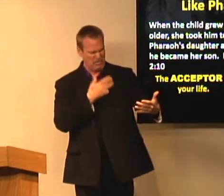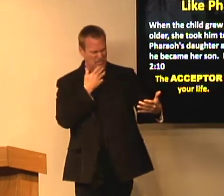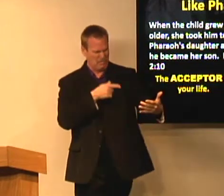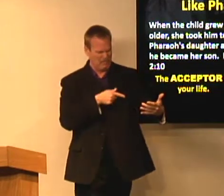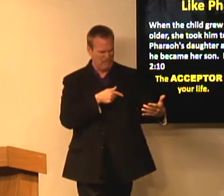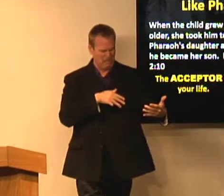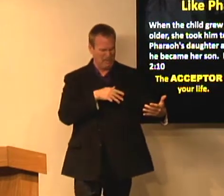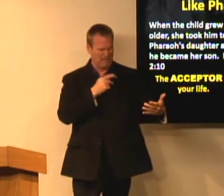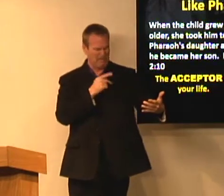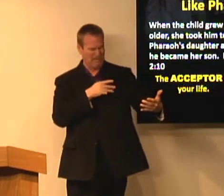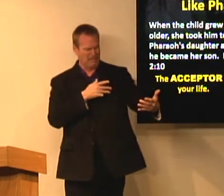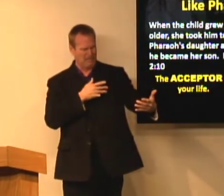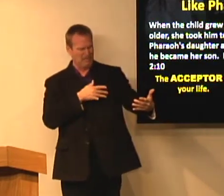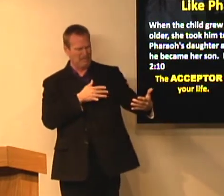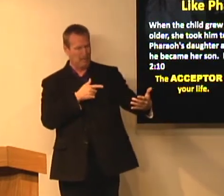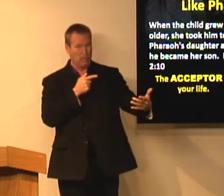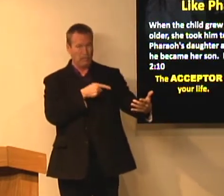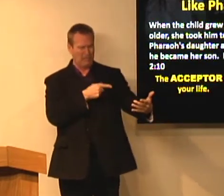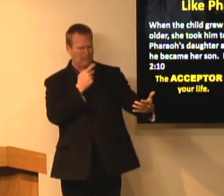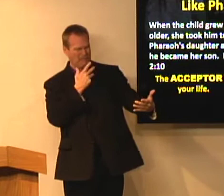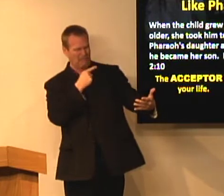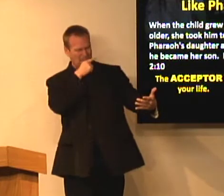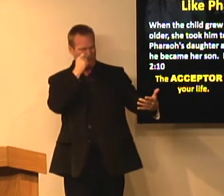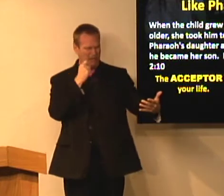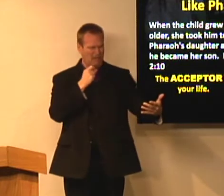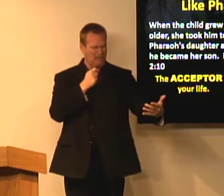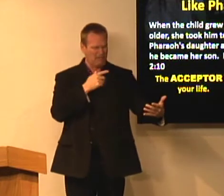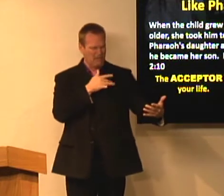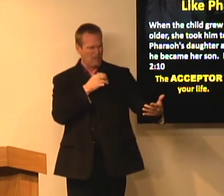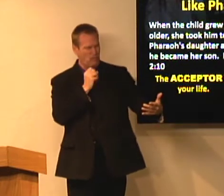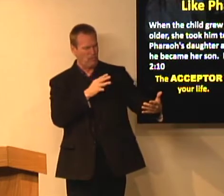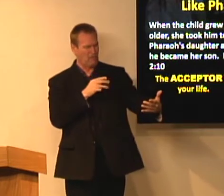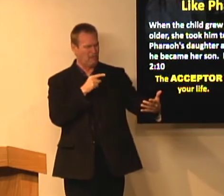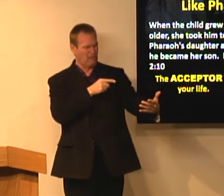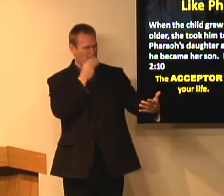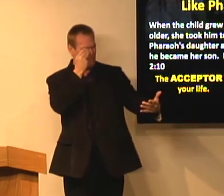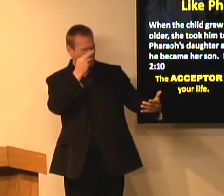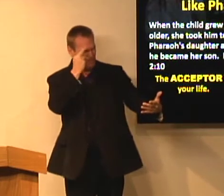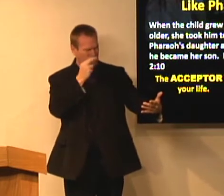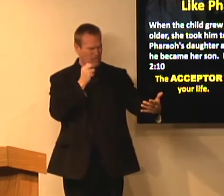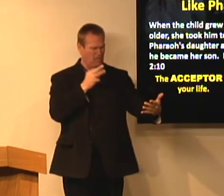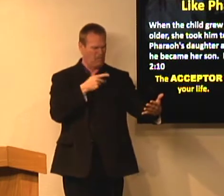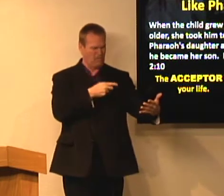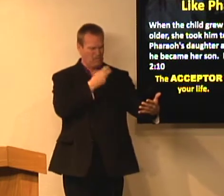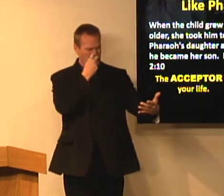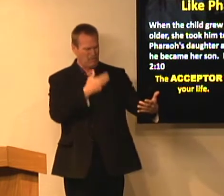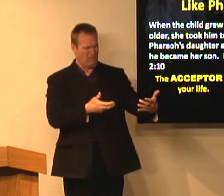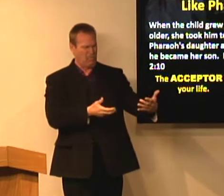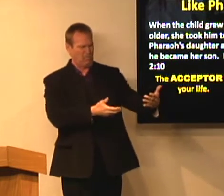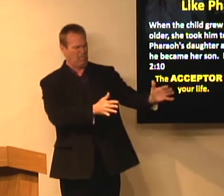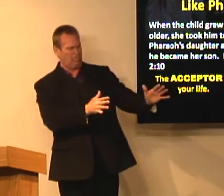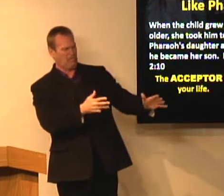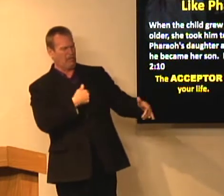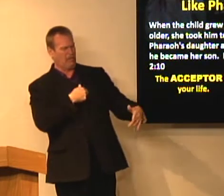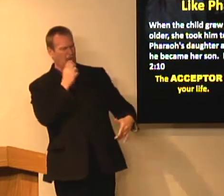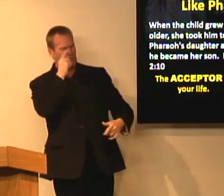and said, oh, Jewish child, huh? Well, could grow up to be a thief, it could be anything. I'm just going to let him